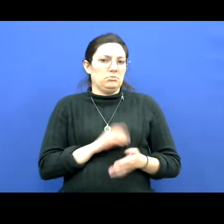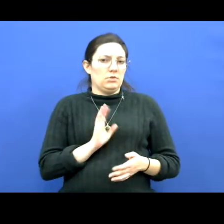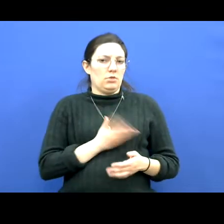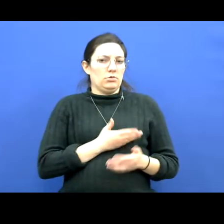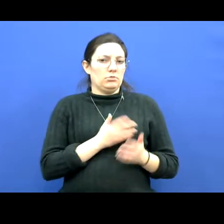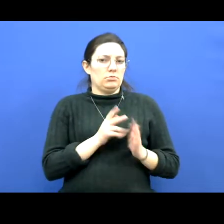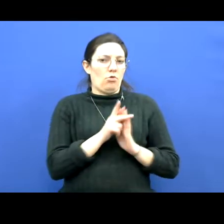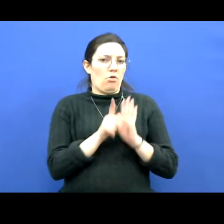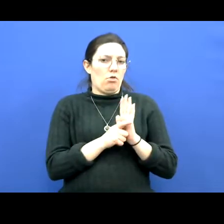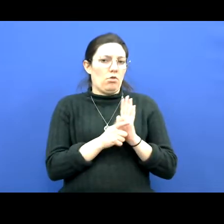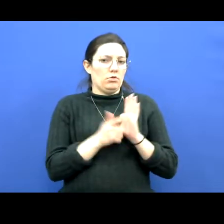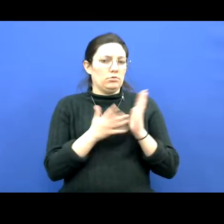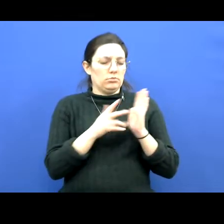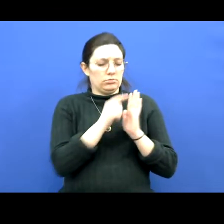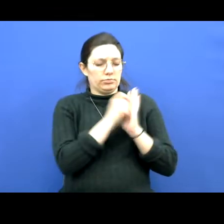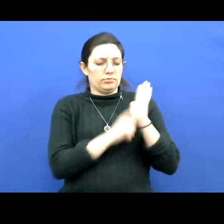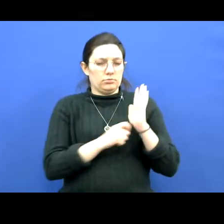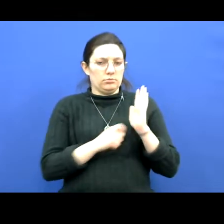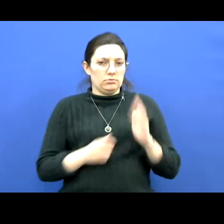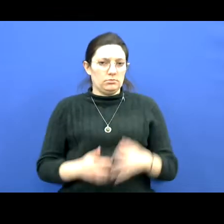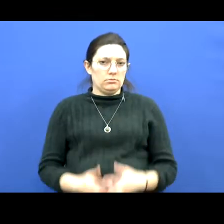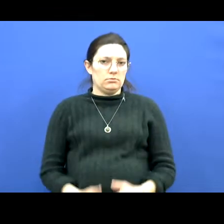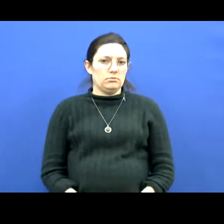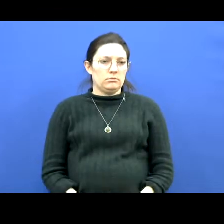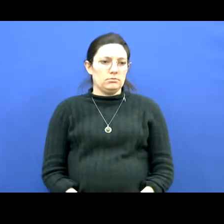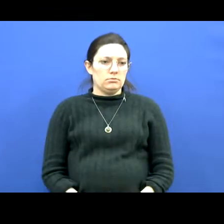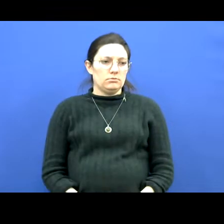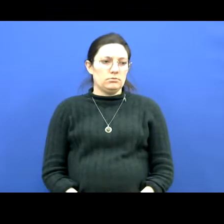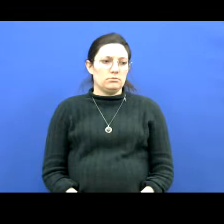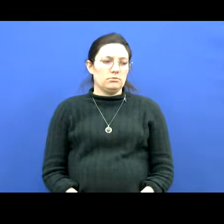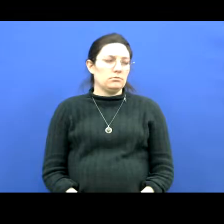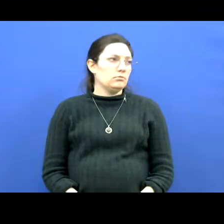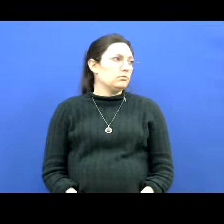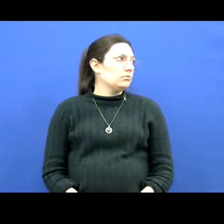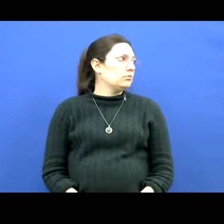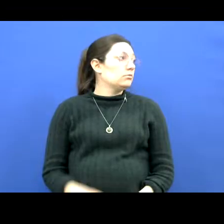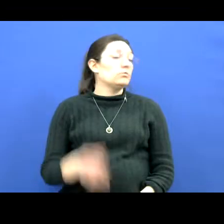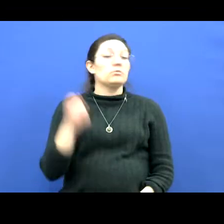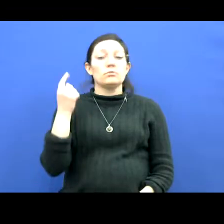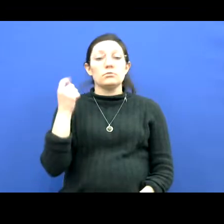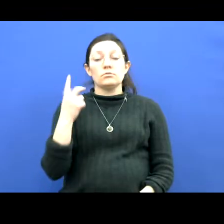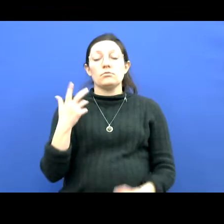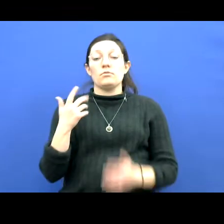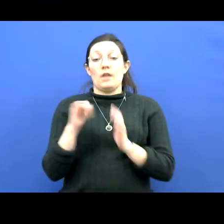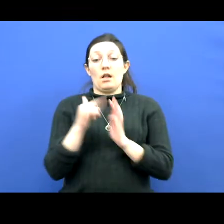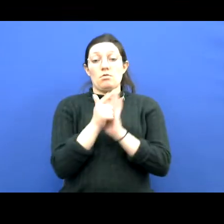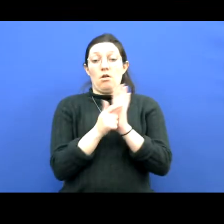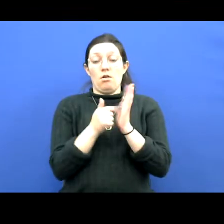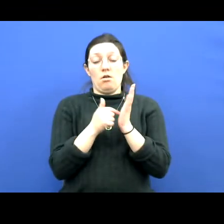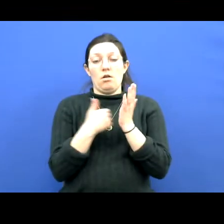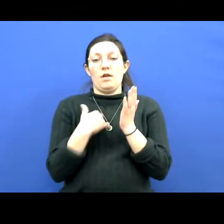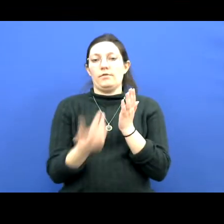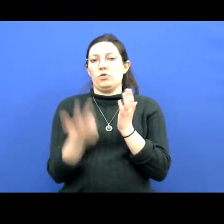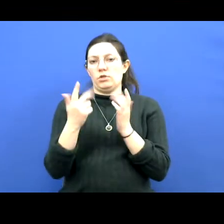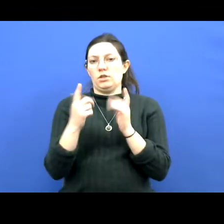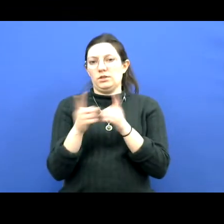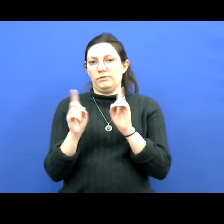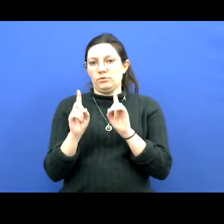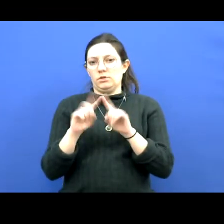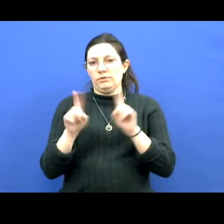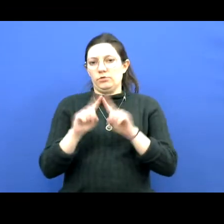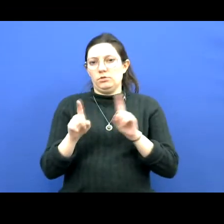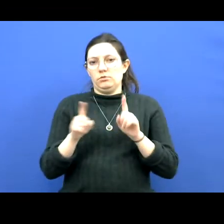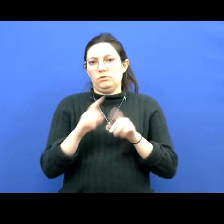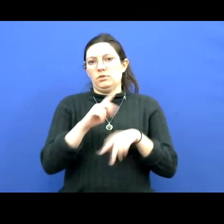One last little twist on there, even within the registry, there's actually 3 different registries. They could be local,